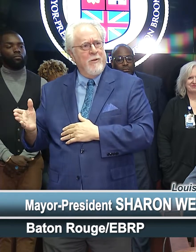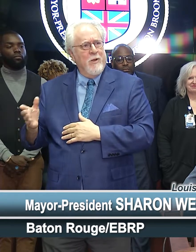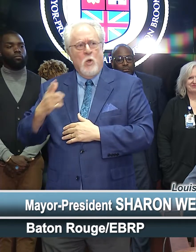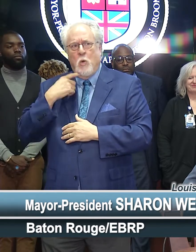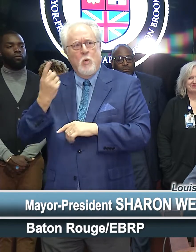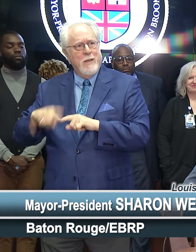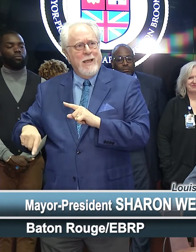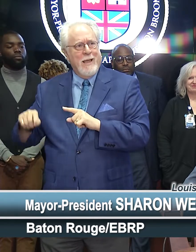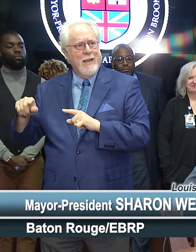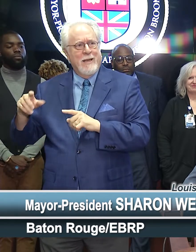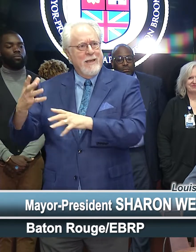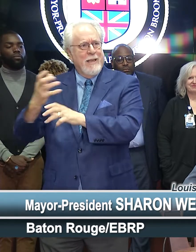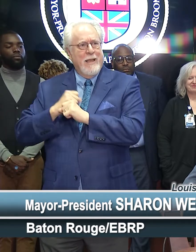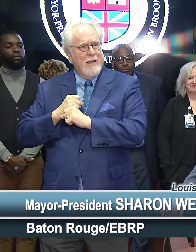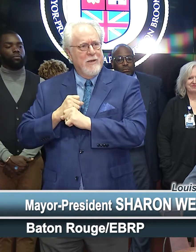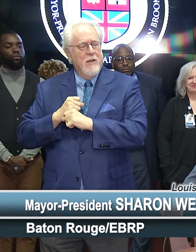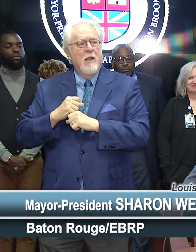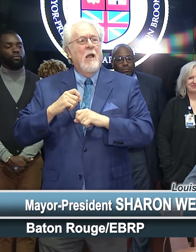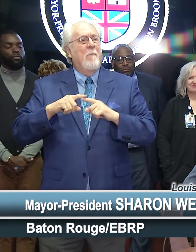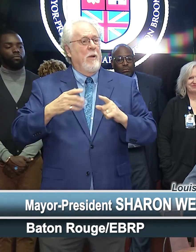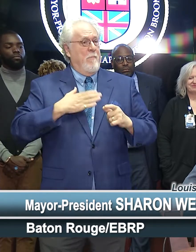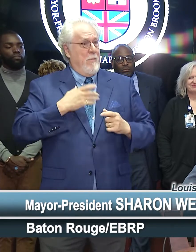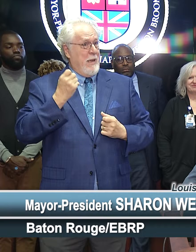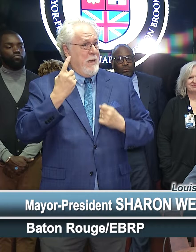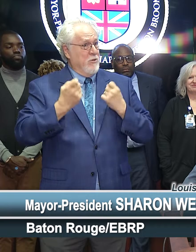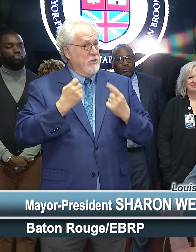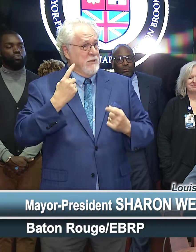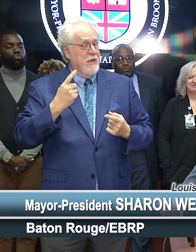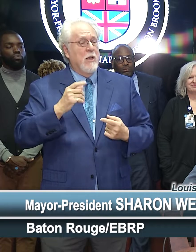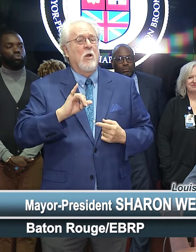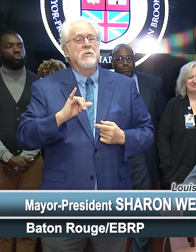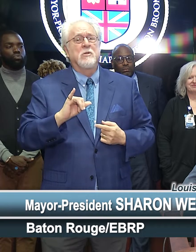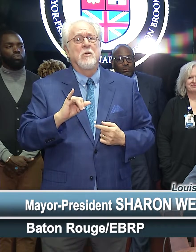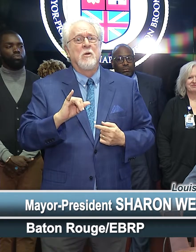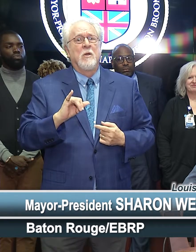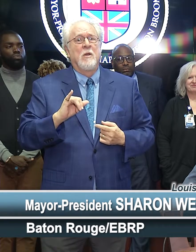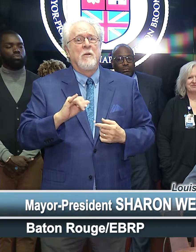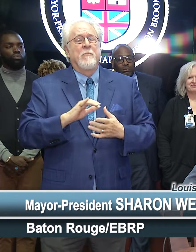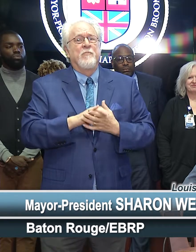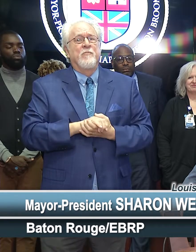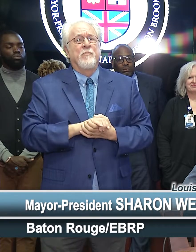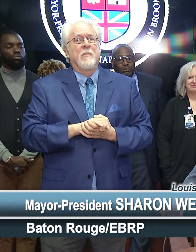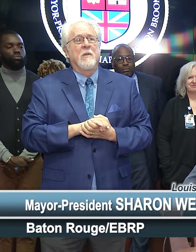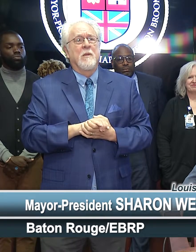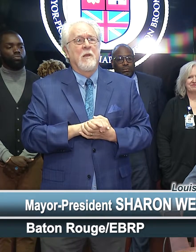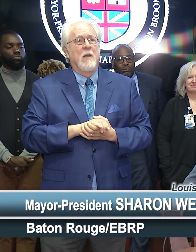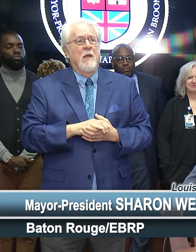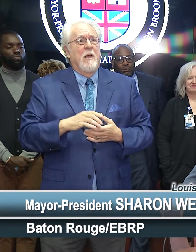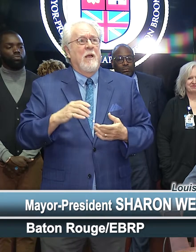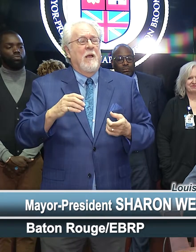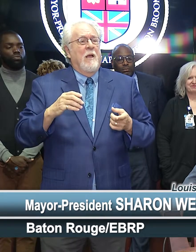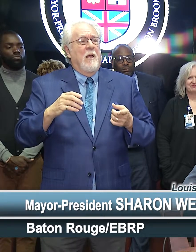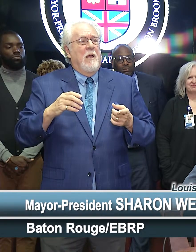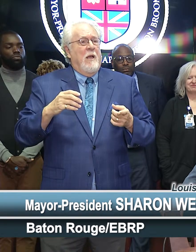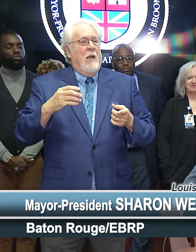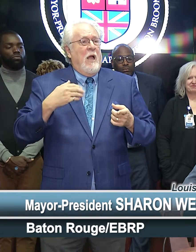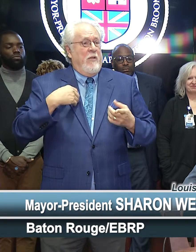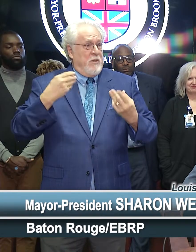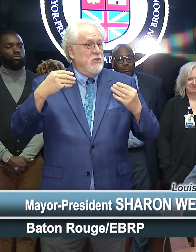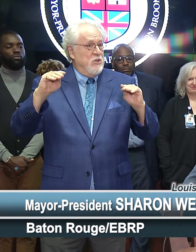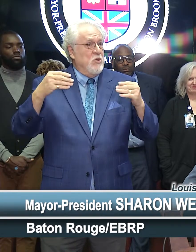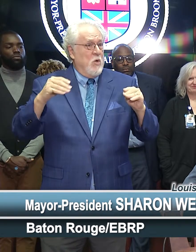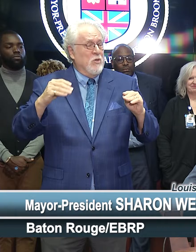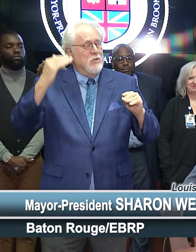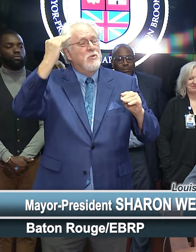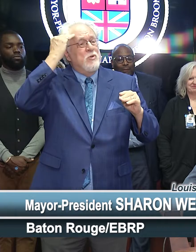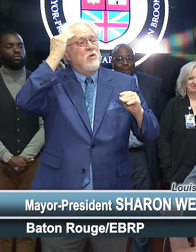who can't get supplies. But it's my understanding also, that our retail providers are